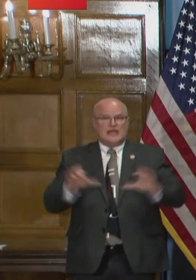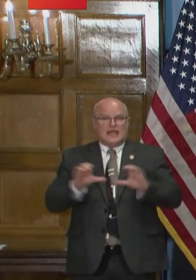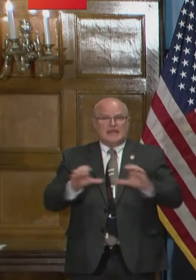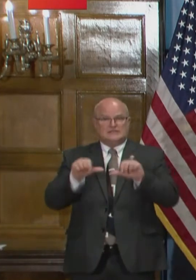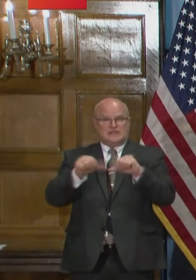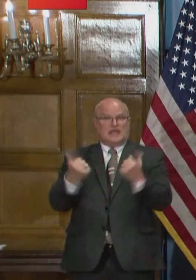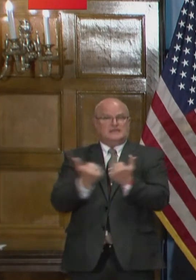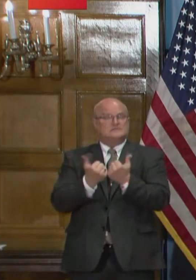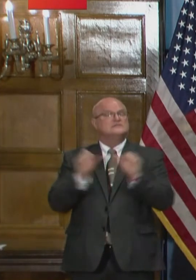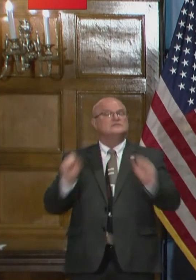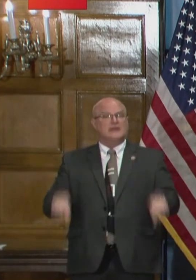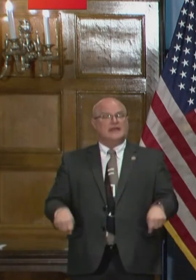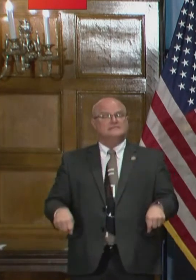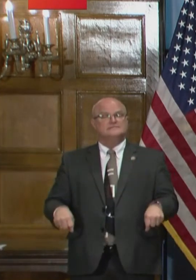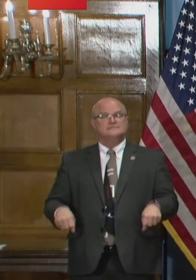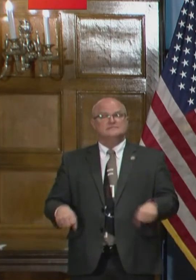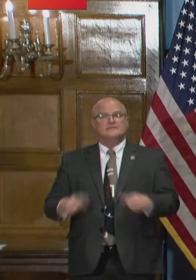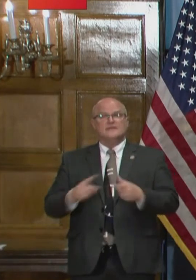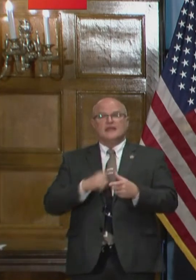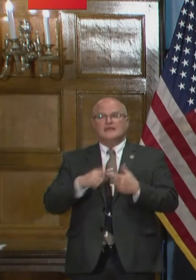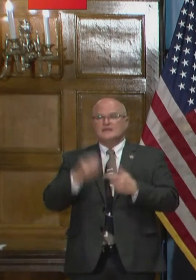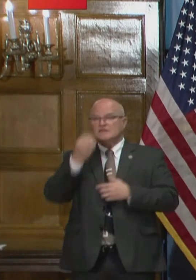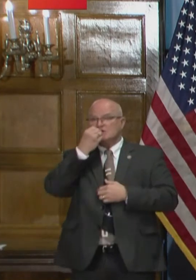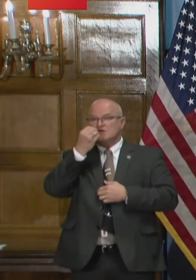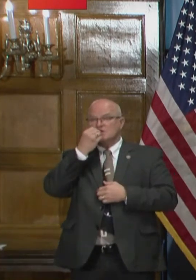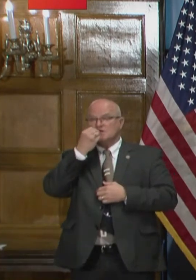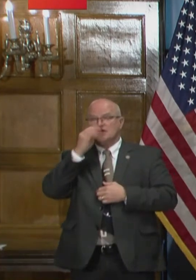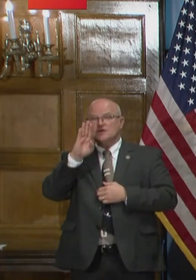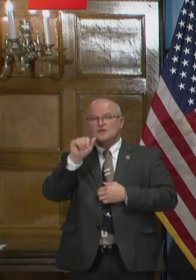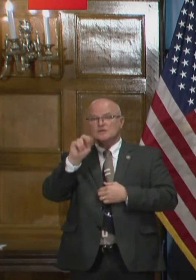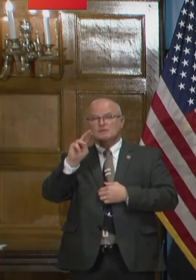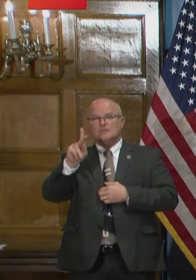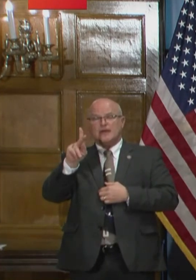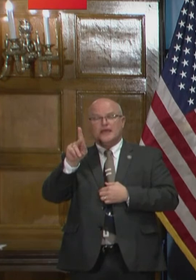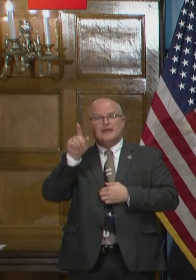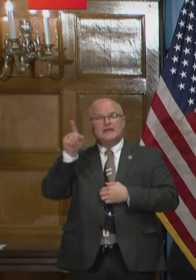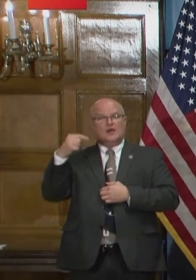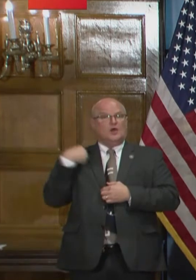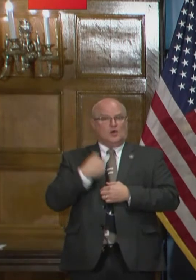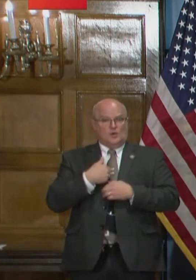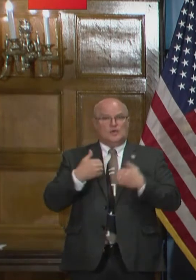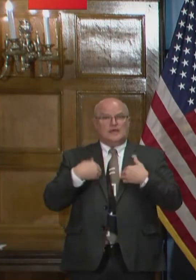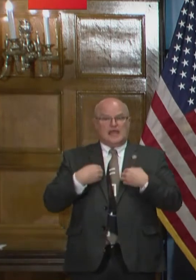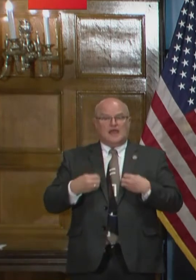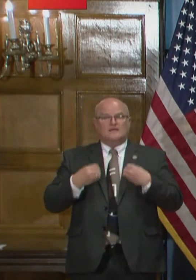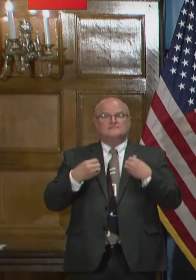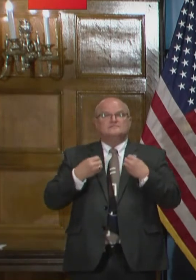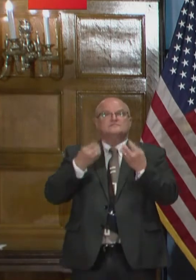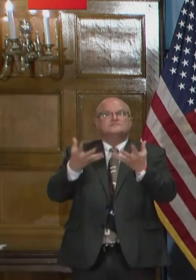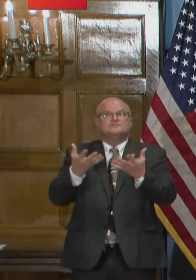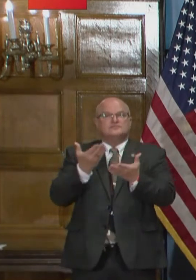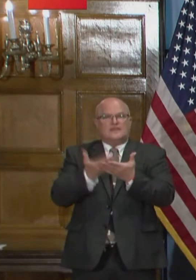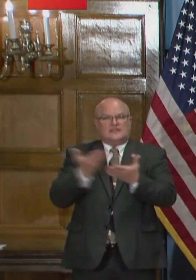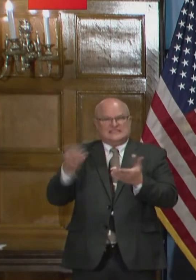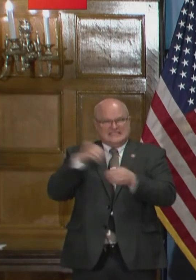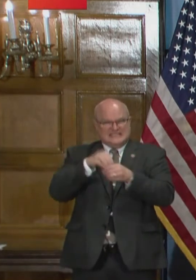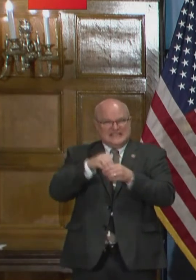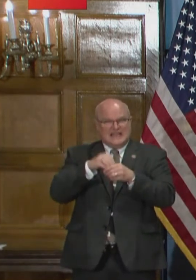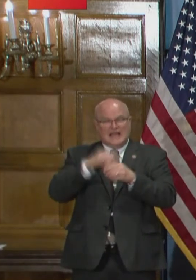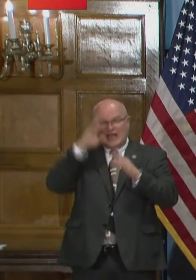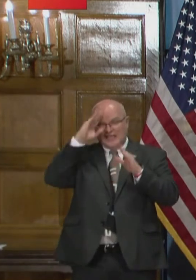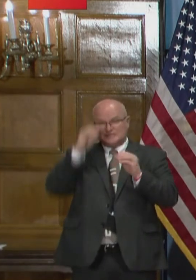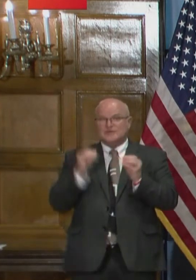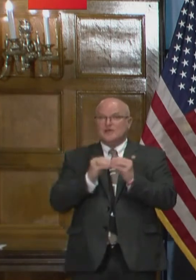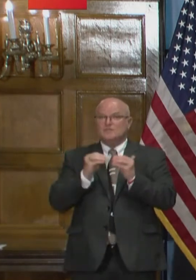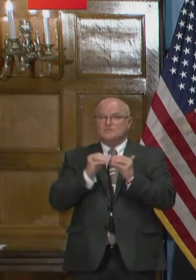agency, to the food bank that we have put resources into. I expect more